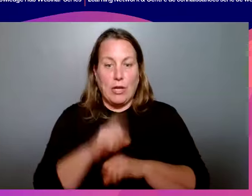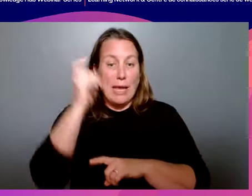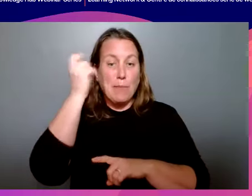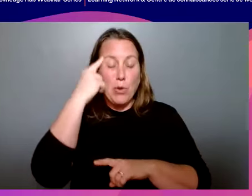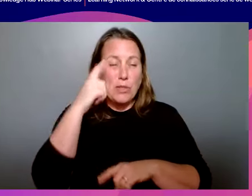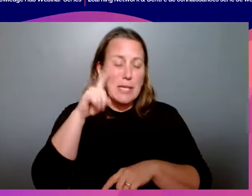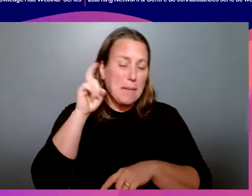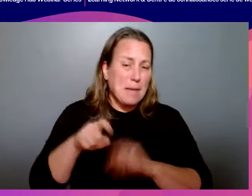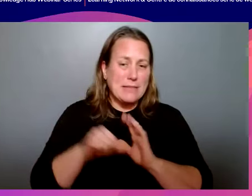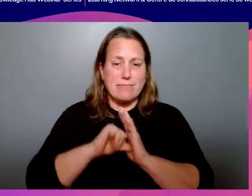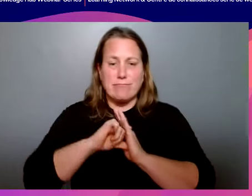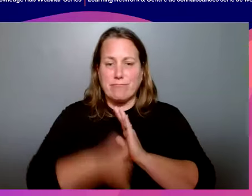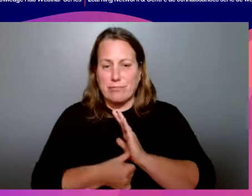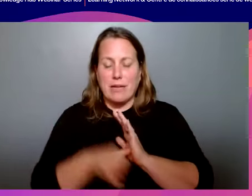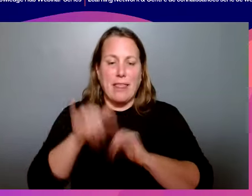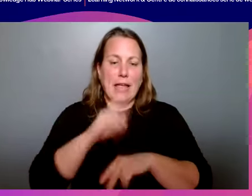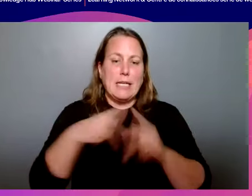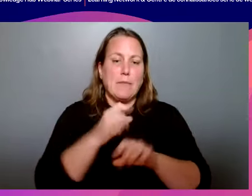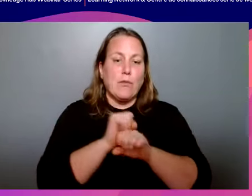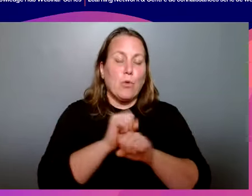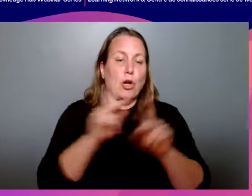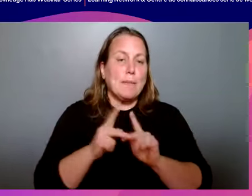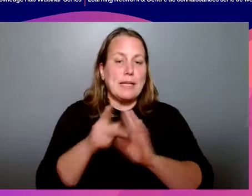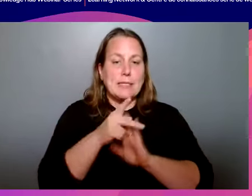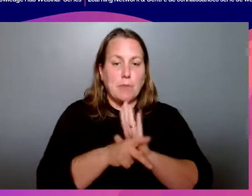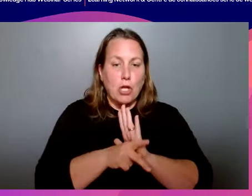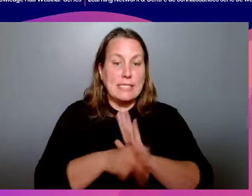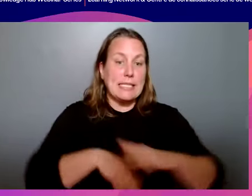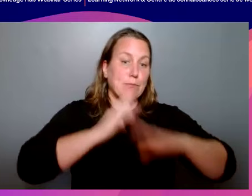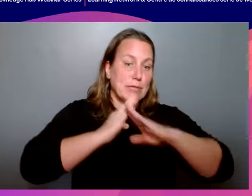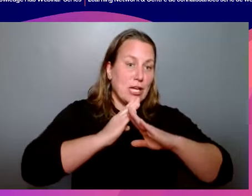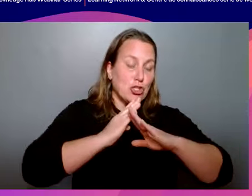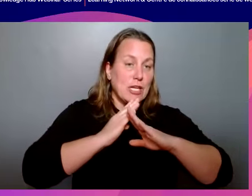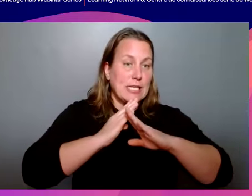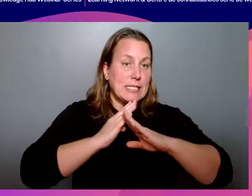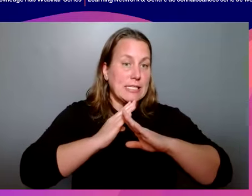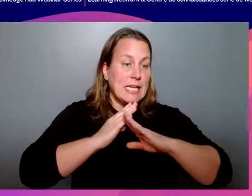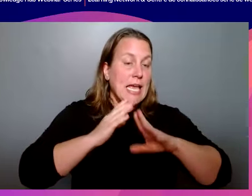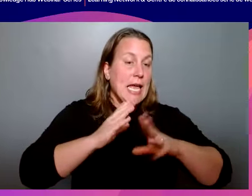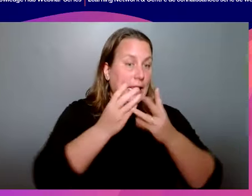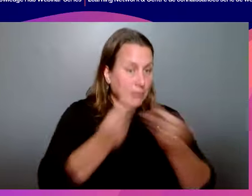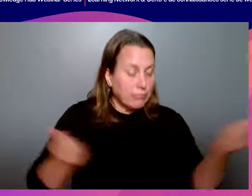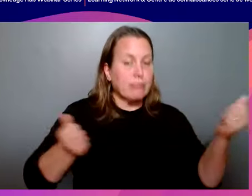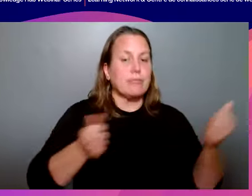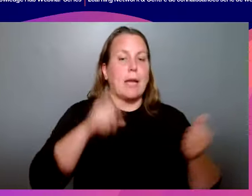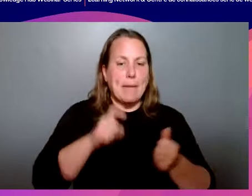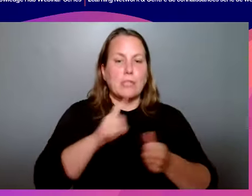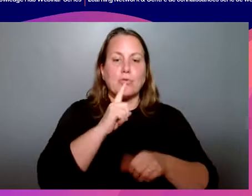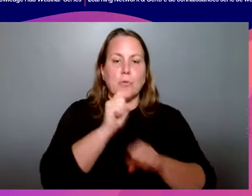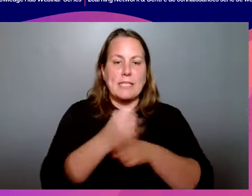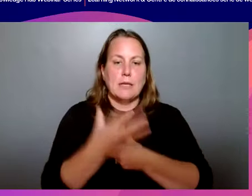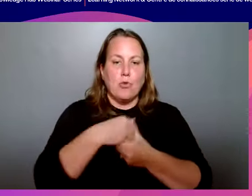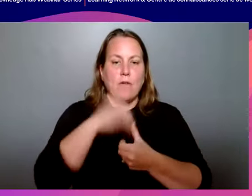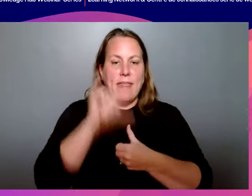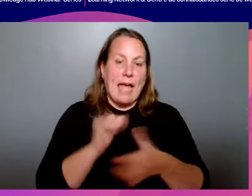policies, reporting mechanisms, and protections explicitly address and prevent homophobic and transphobic behavior,